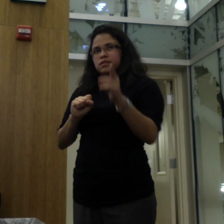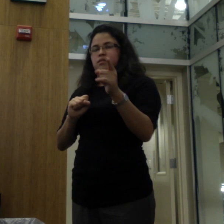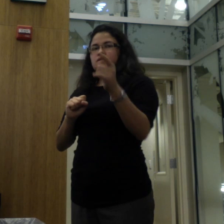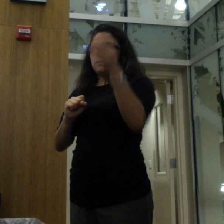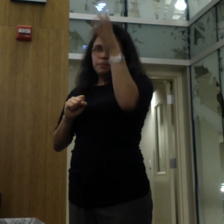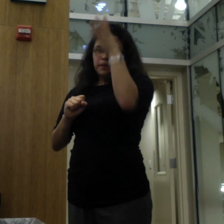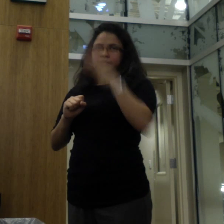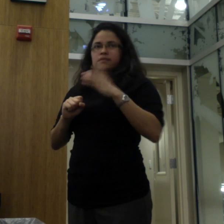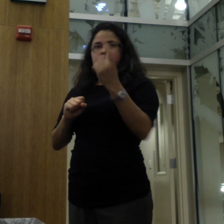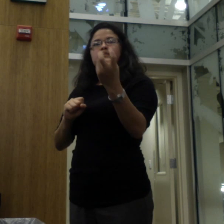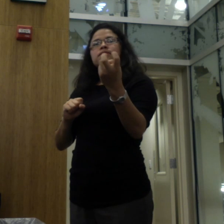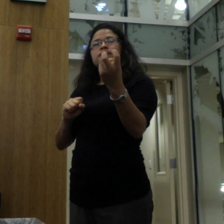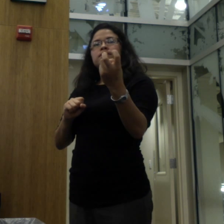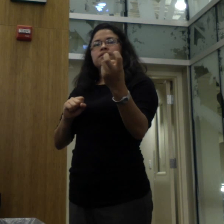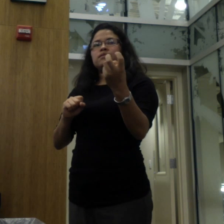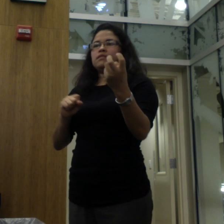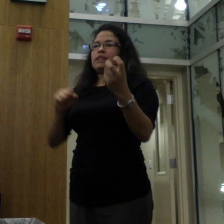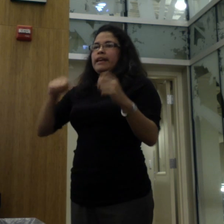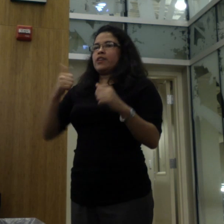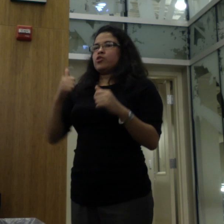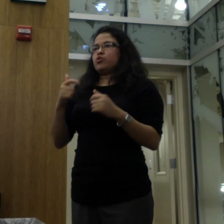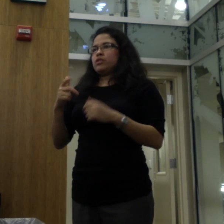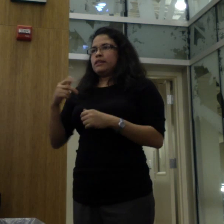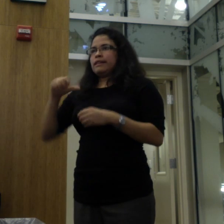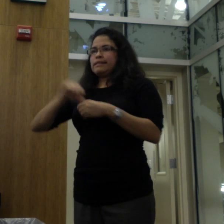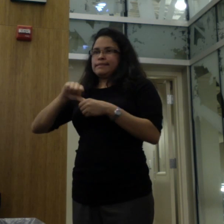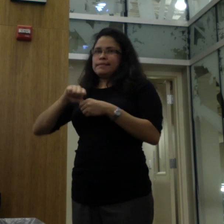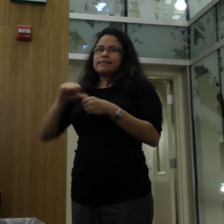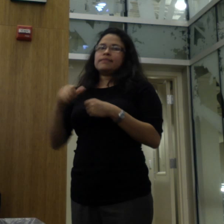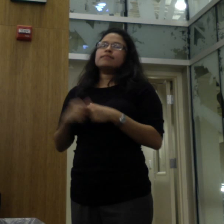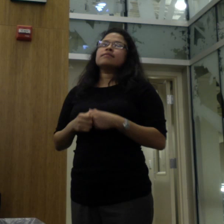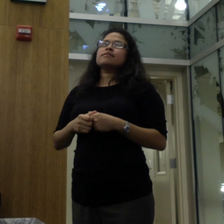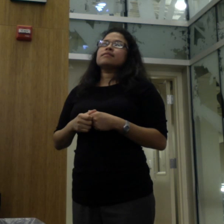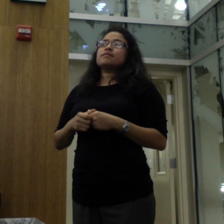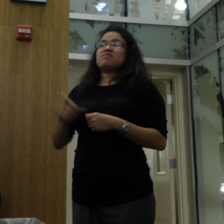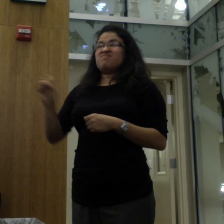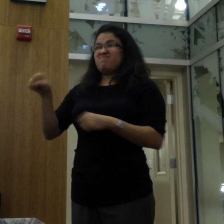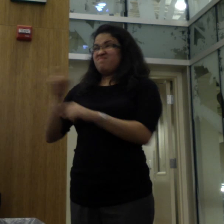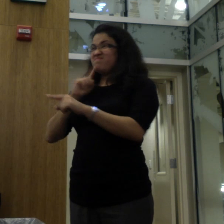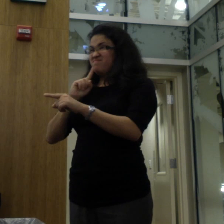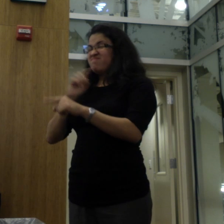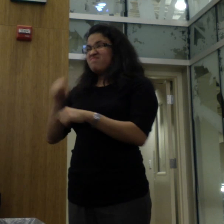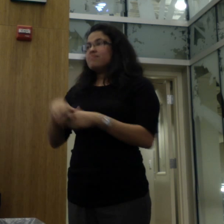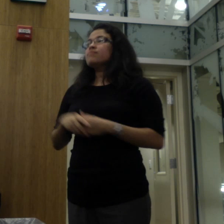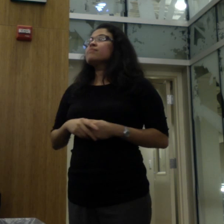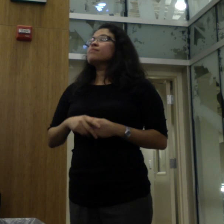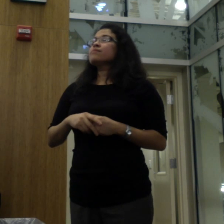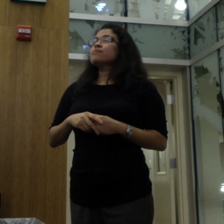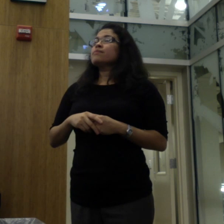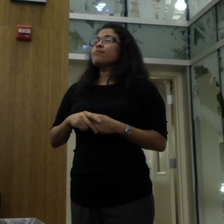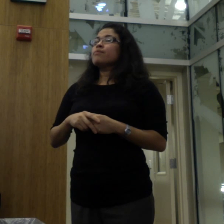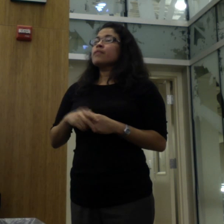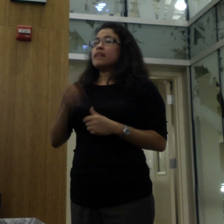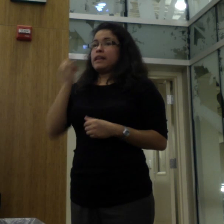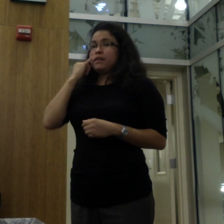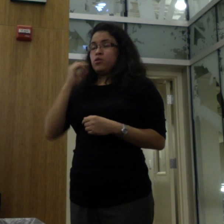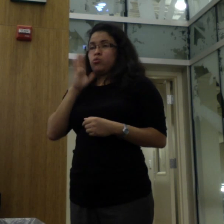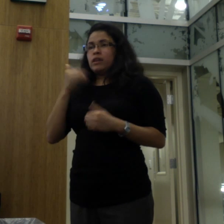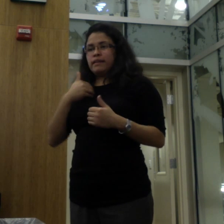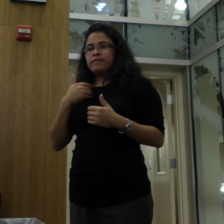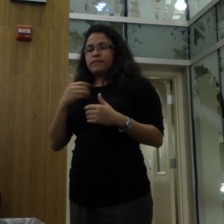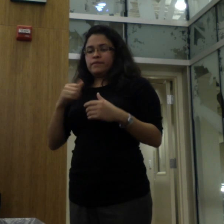extra gasoline. Extra gasoline, a jerry can, for sure, to hold that. And if you're going to carry extra